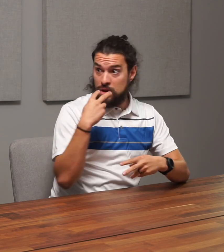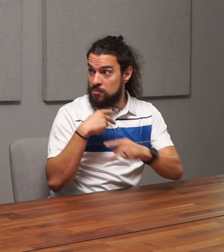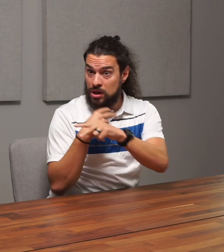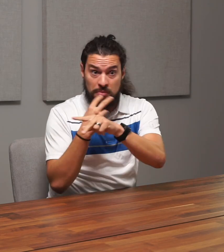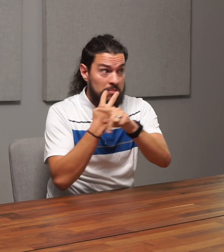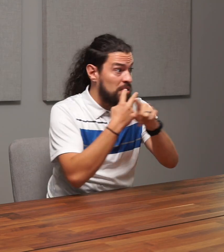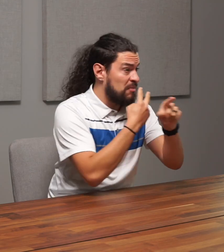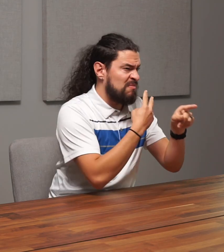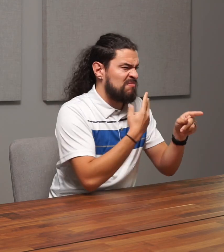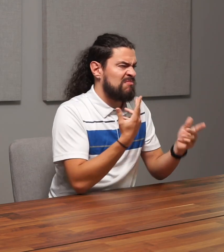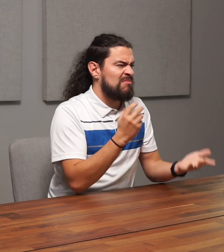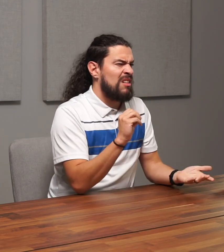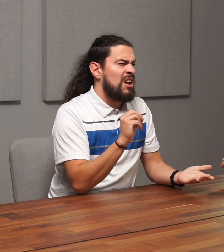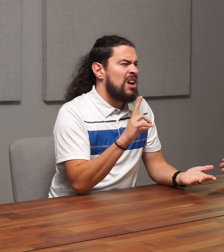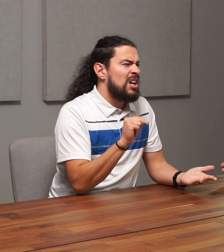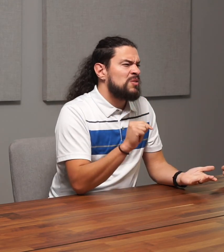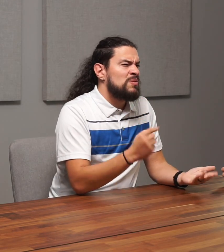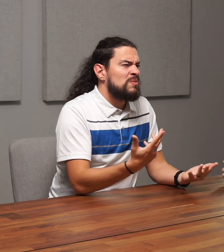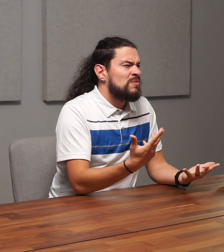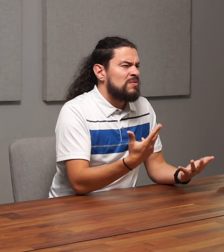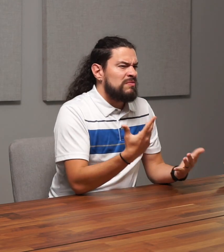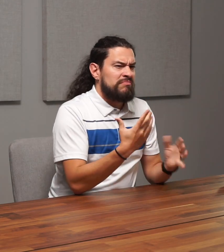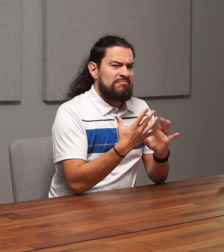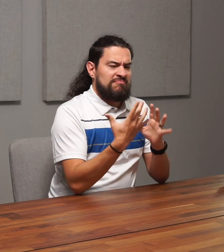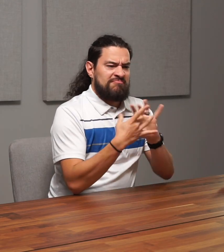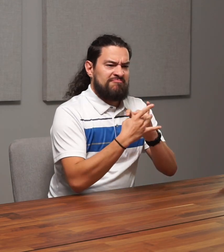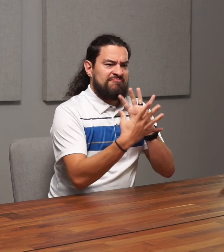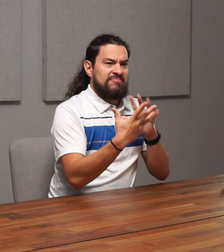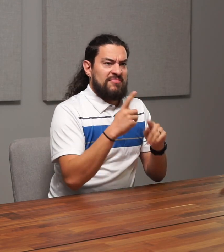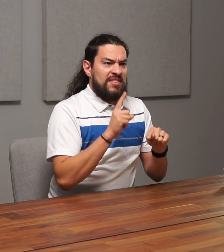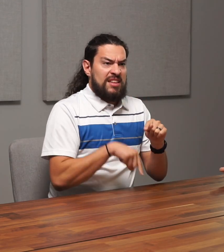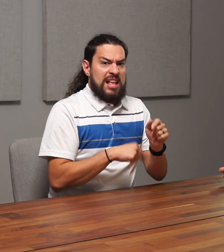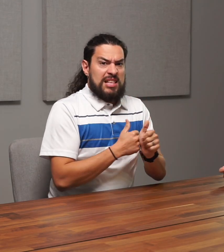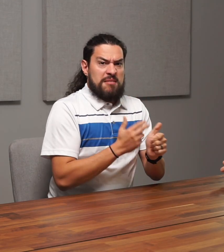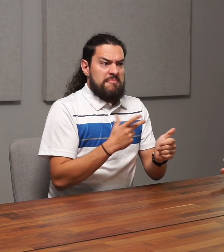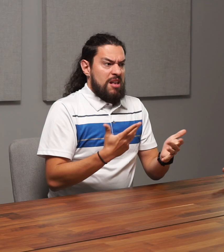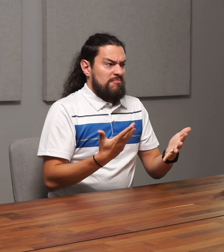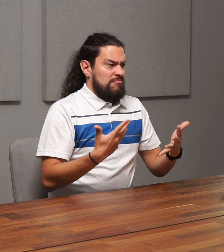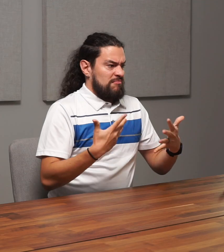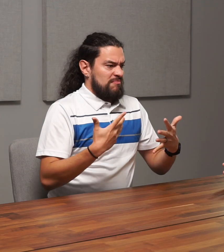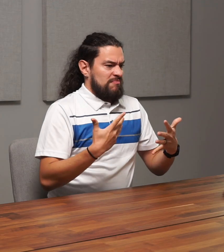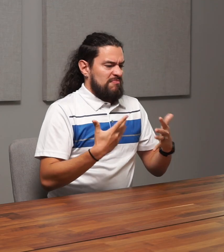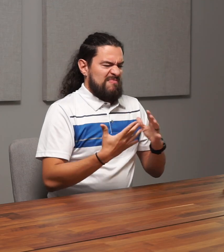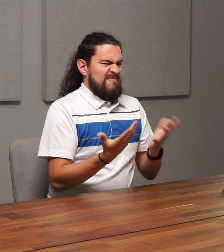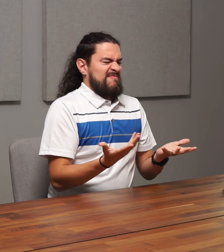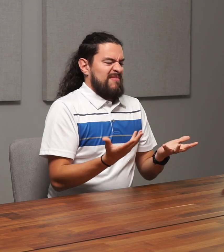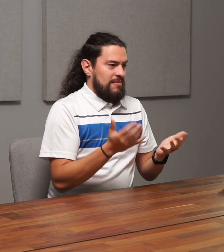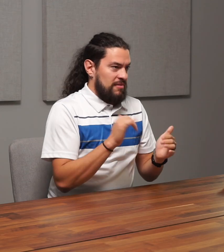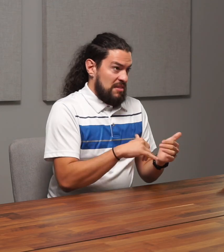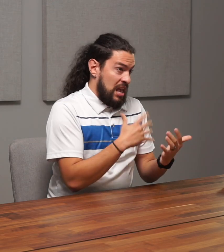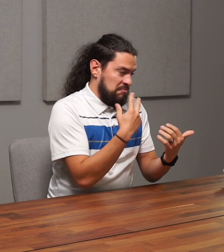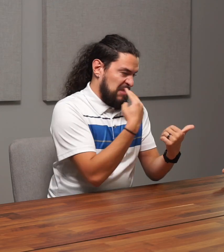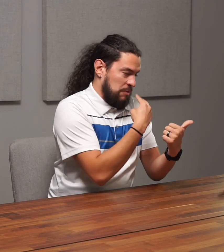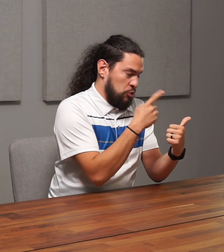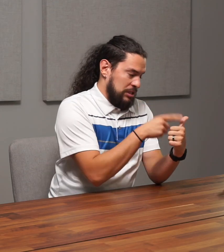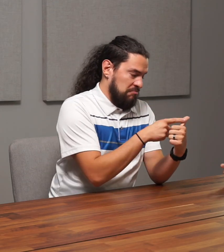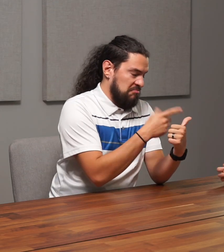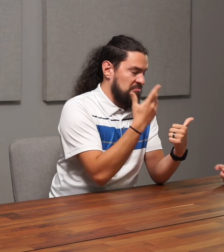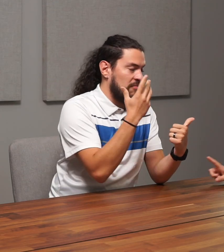so for example let's say there's a table full of people and people are talking back and forth there's a lot of going back and